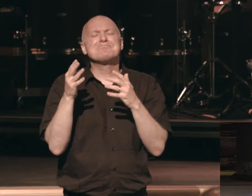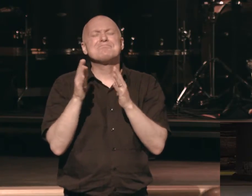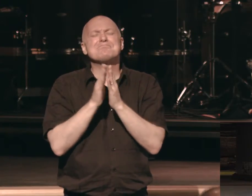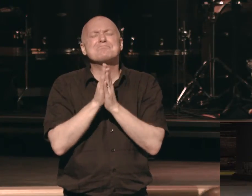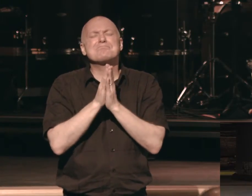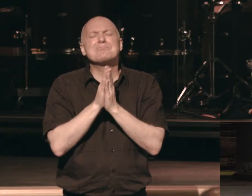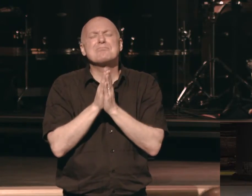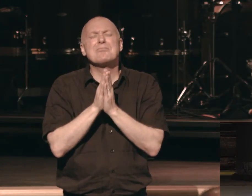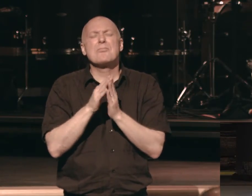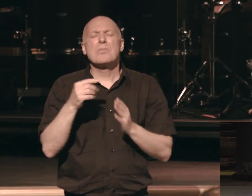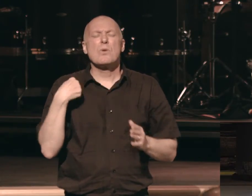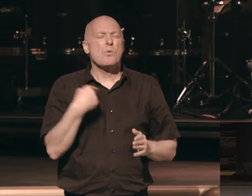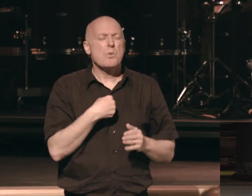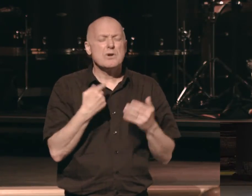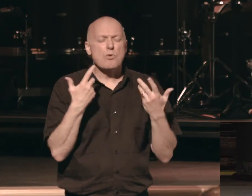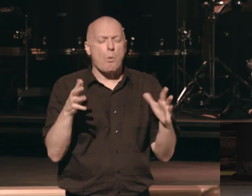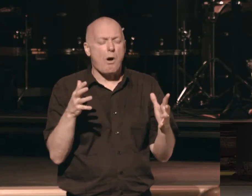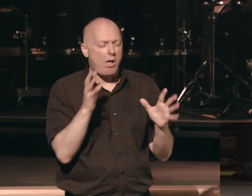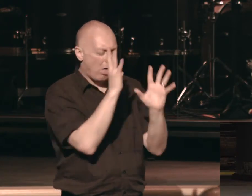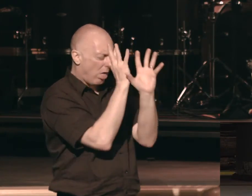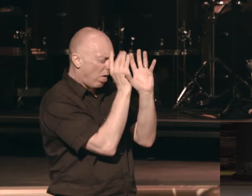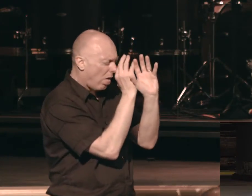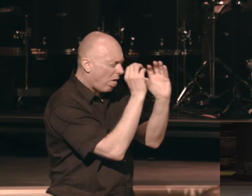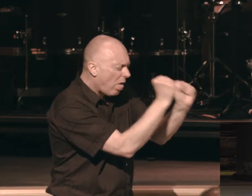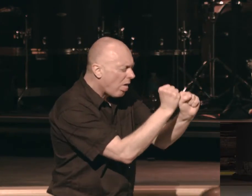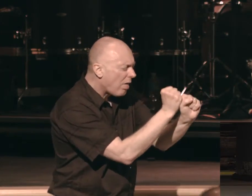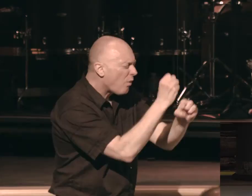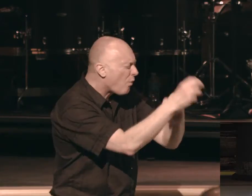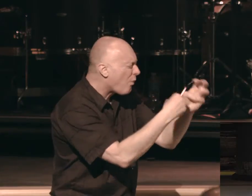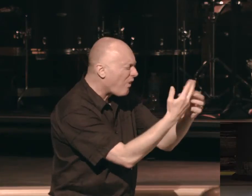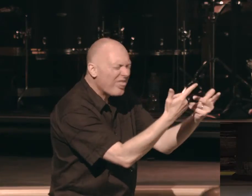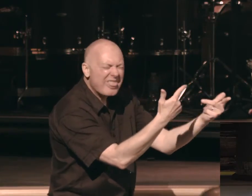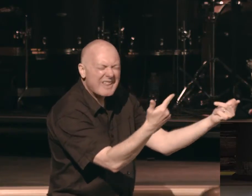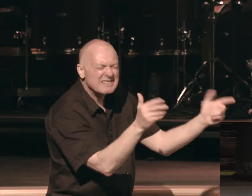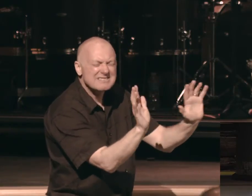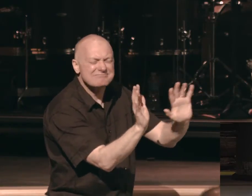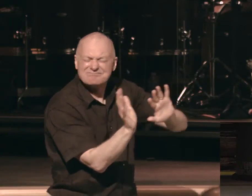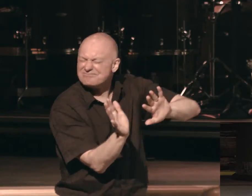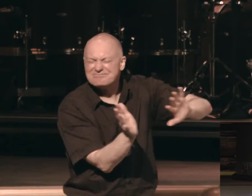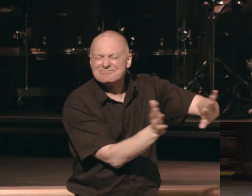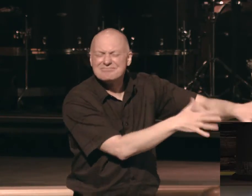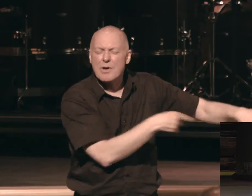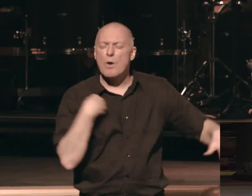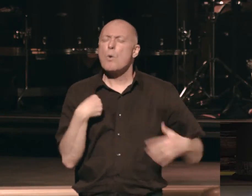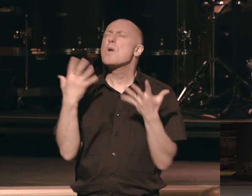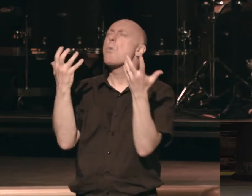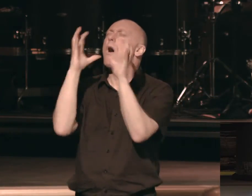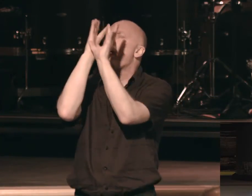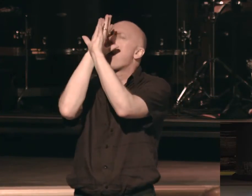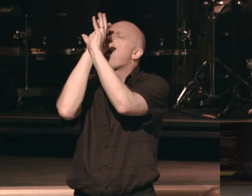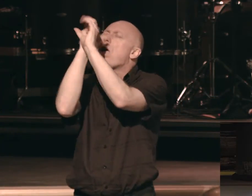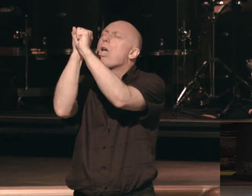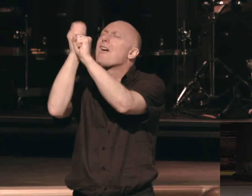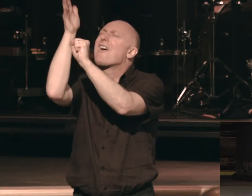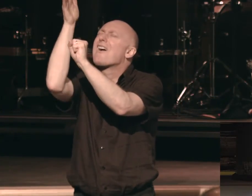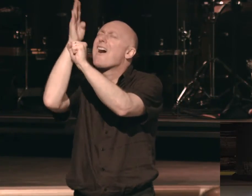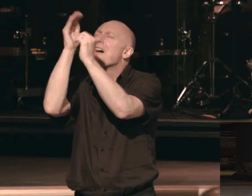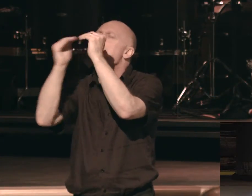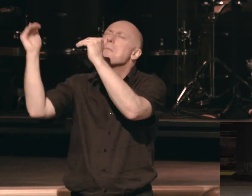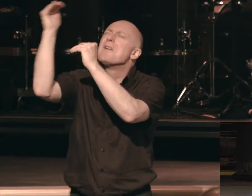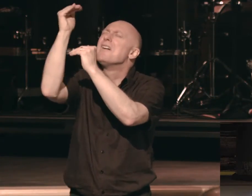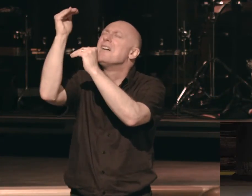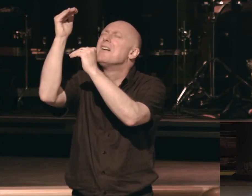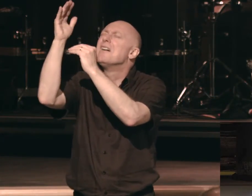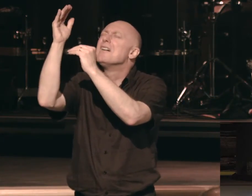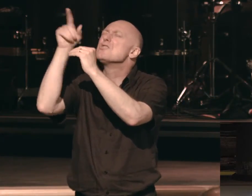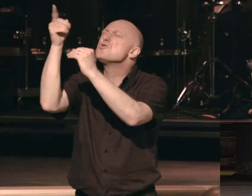not be captured by things around us. May we be captured by the God above us. But the God who loves